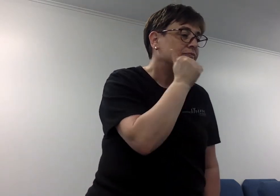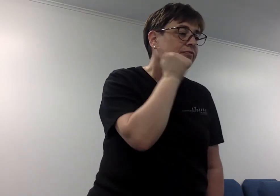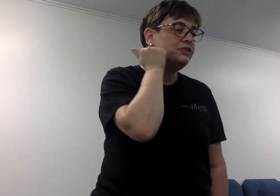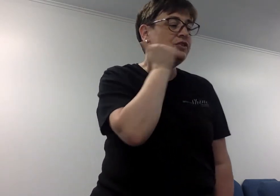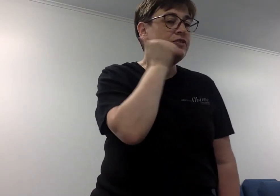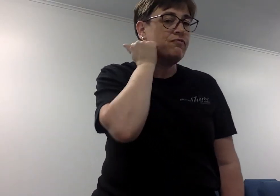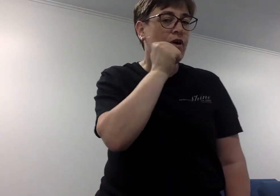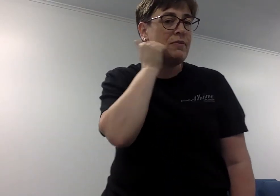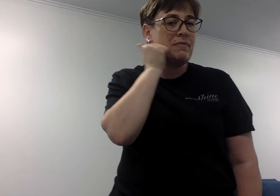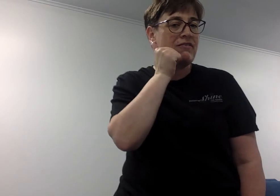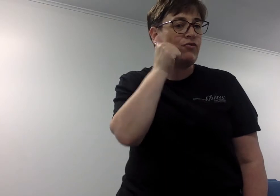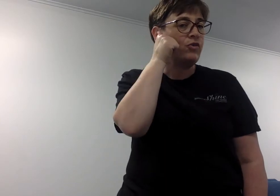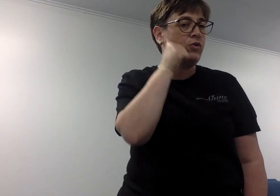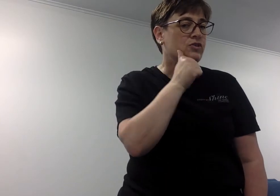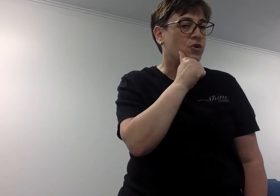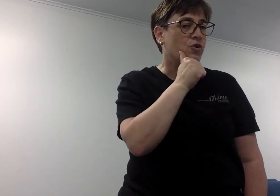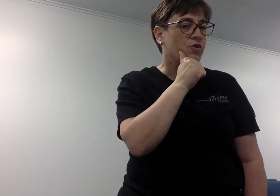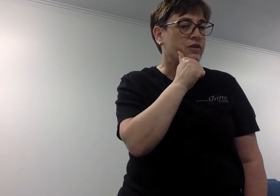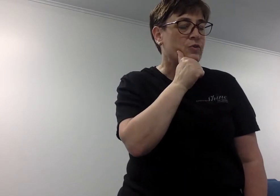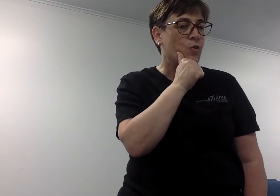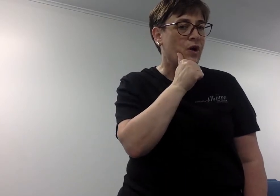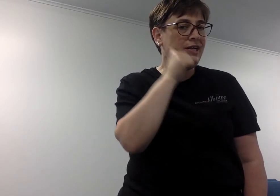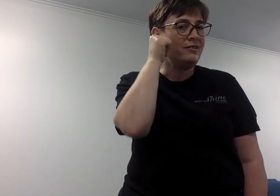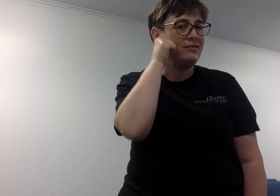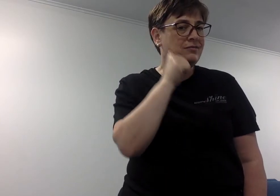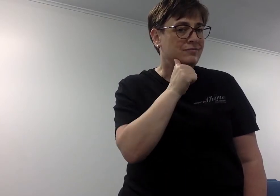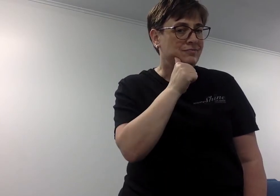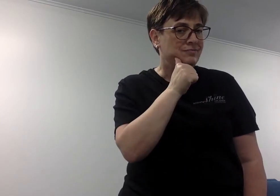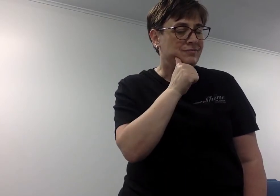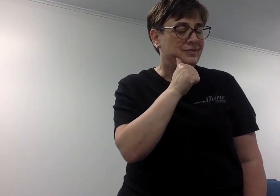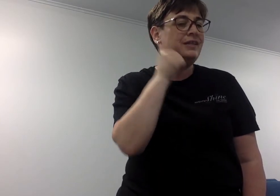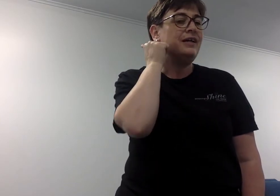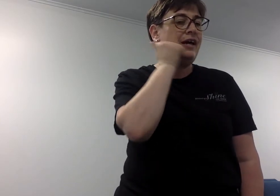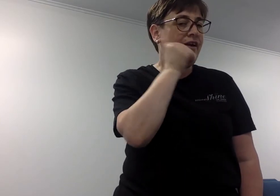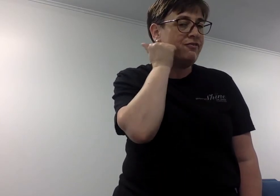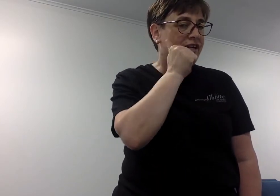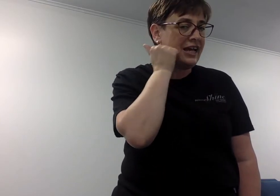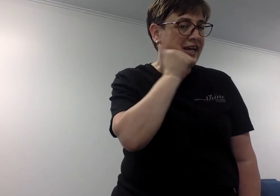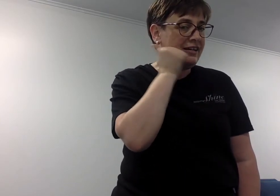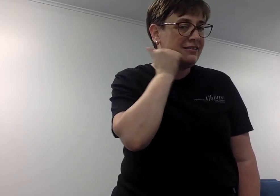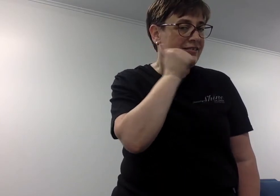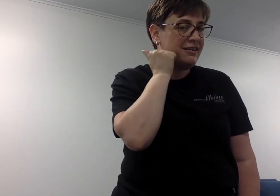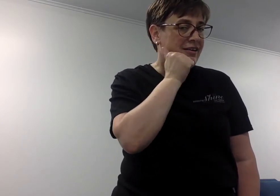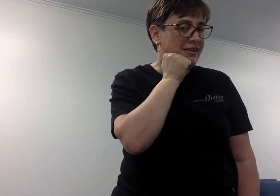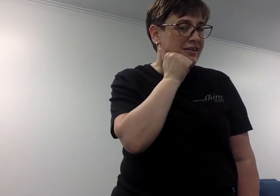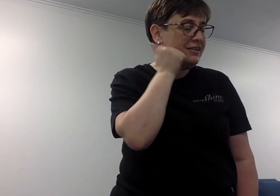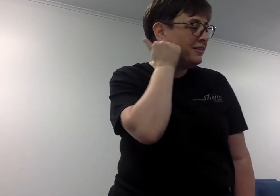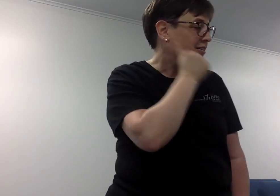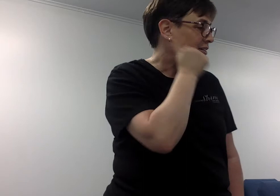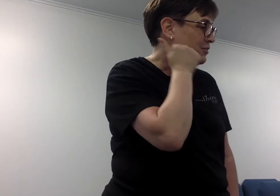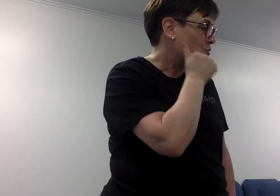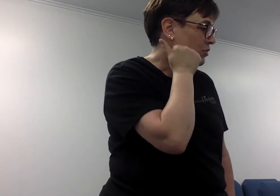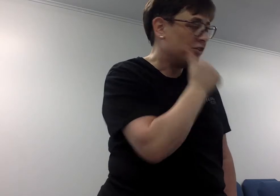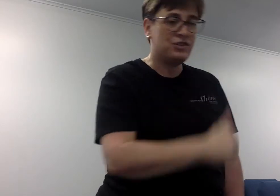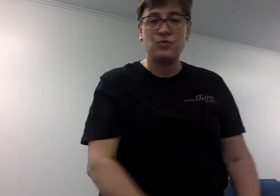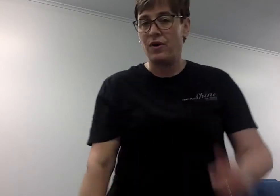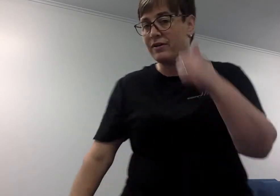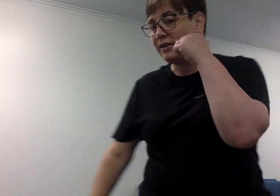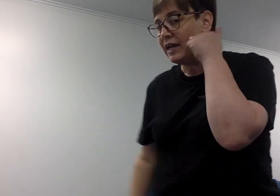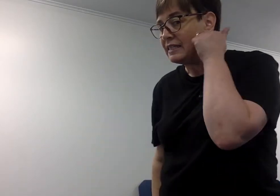You're just rubbing it back and forth. Whereas girl is 1, every day is more than just 1. And same